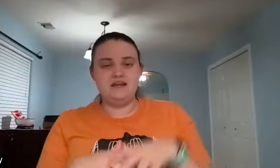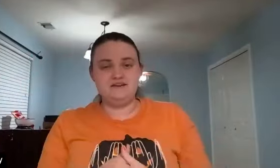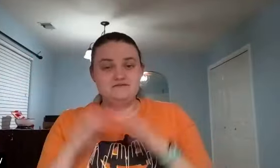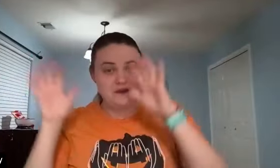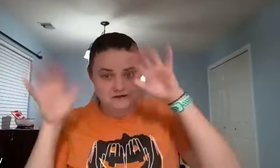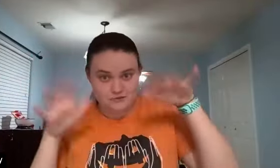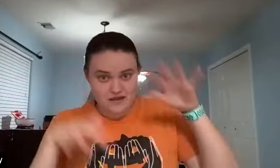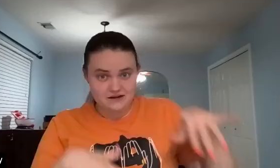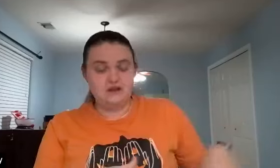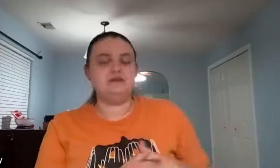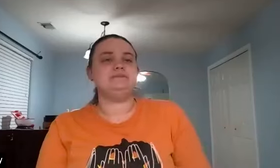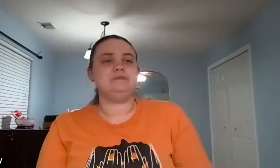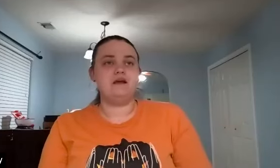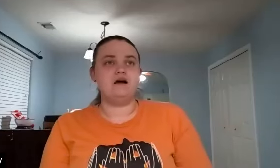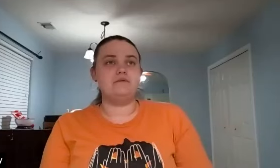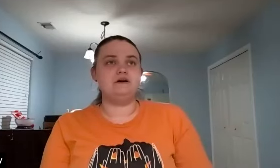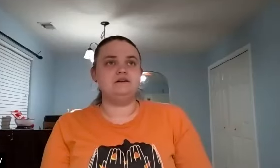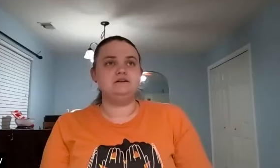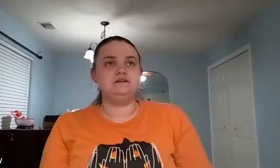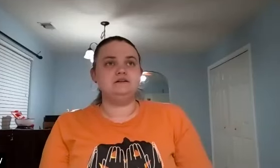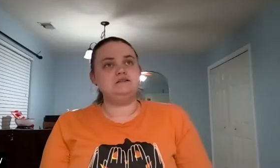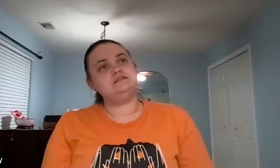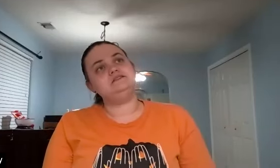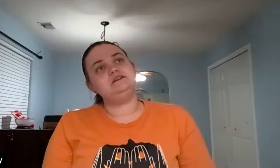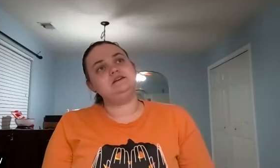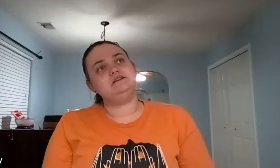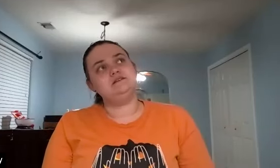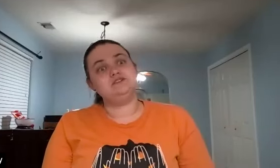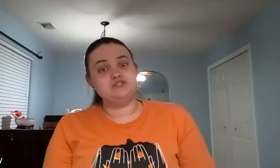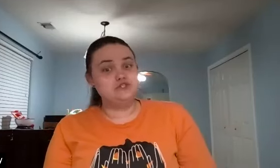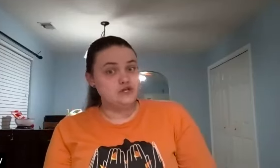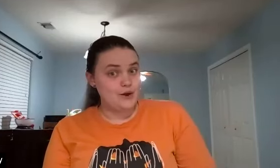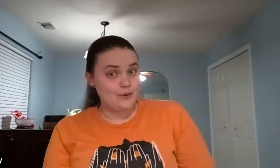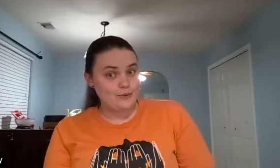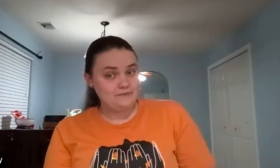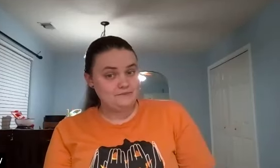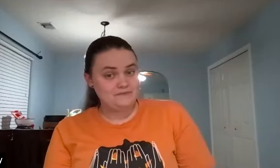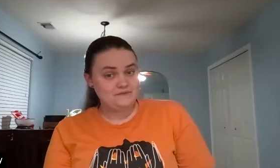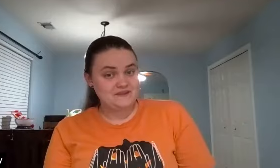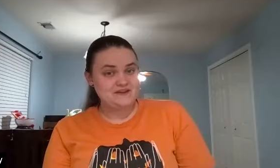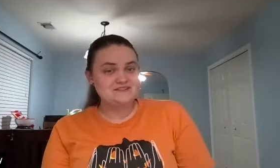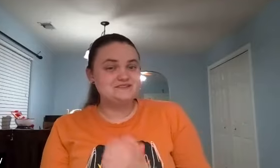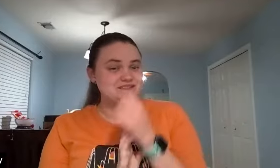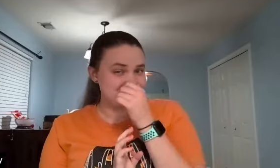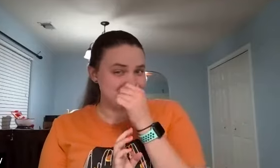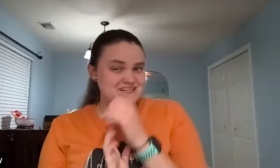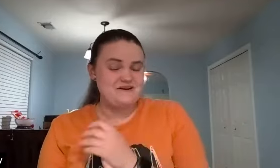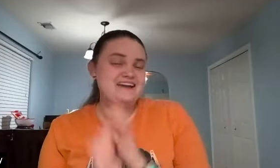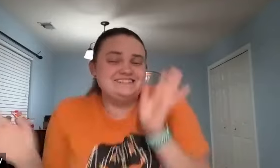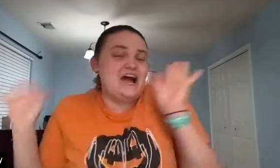very, very dramatic rain. Let's see, snow. So the sign for snow, I